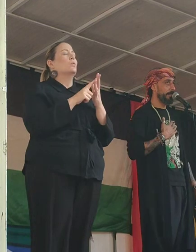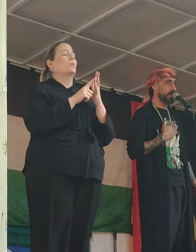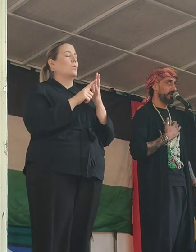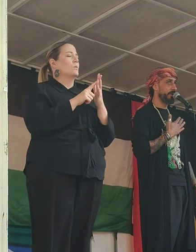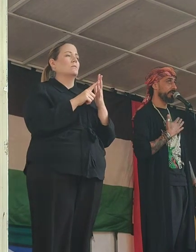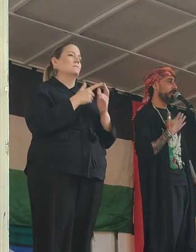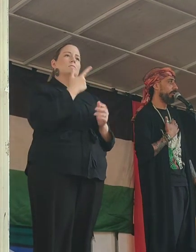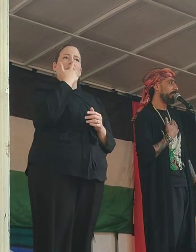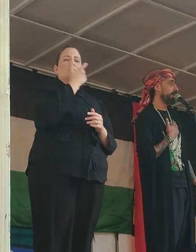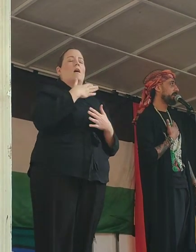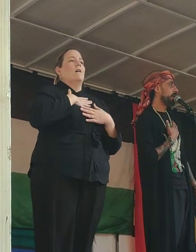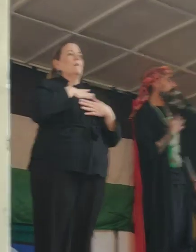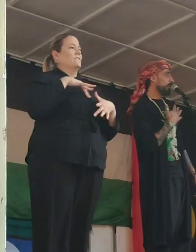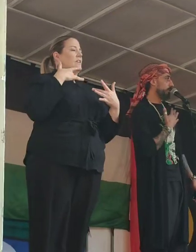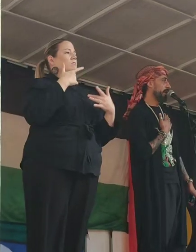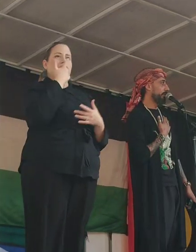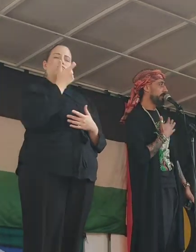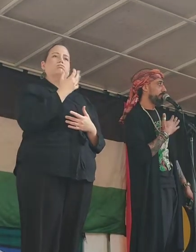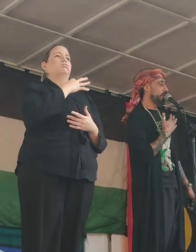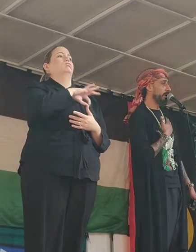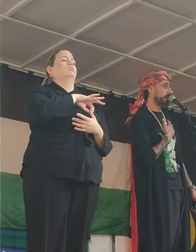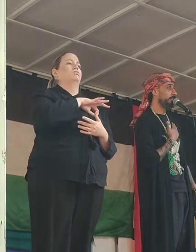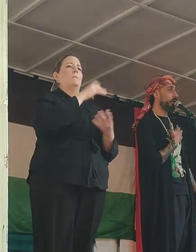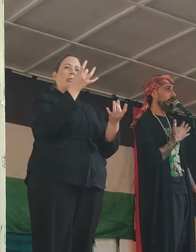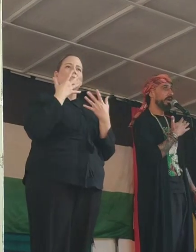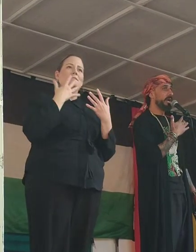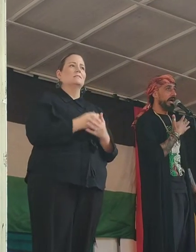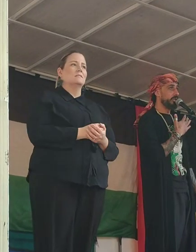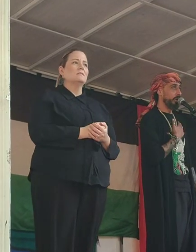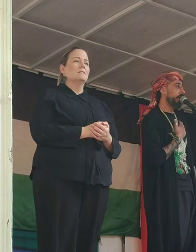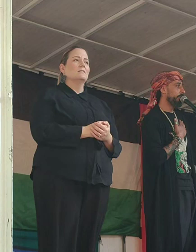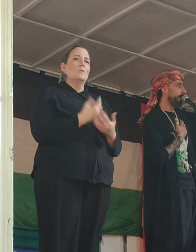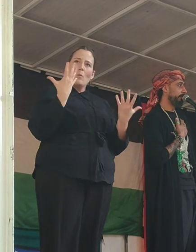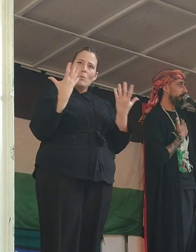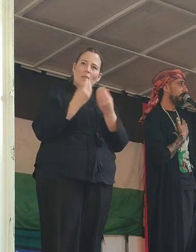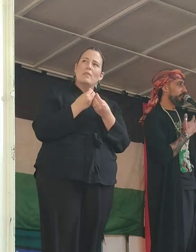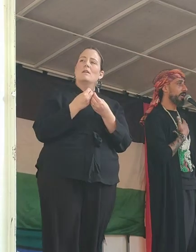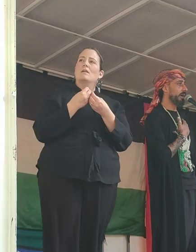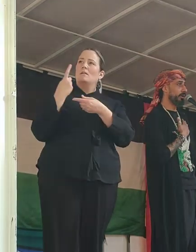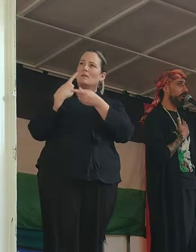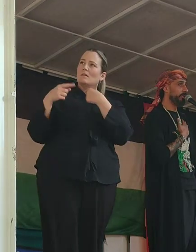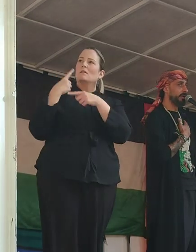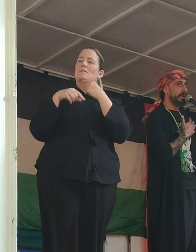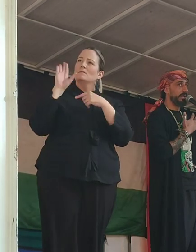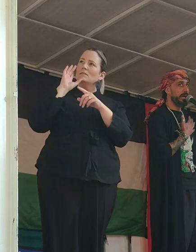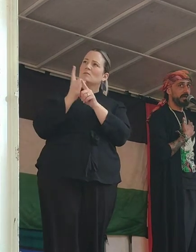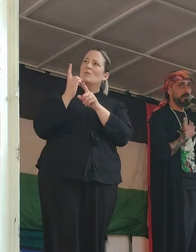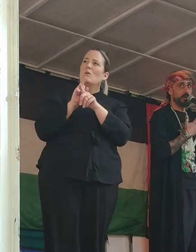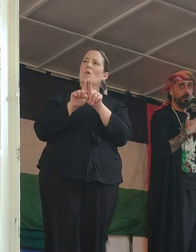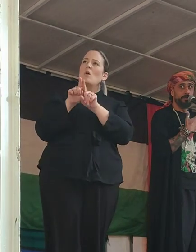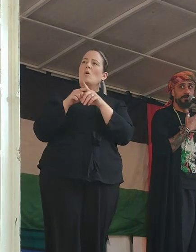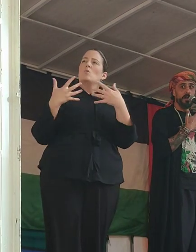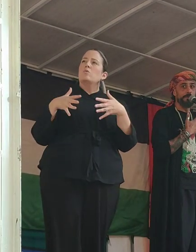I personally feel so blessed to be around him, to hear him talk, and to learn from him, to carry on the